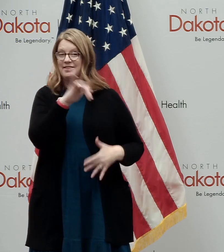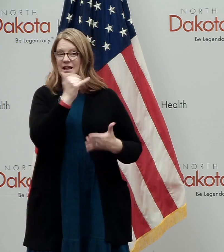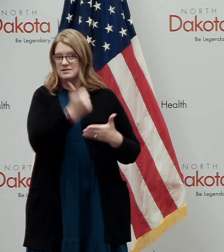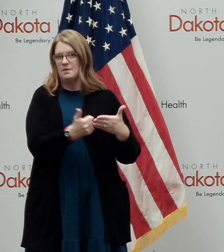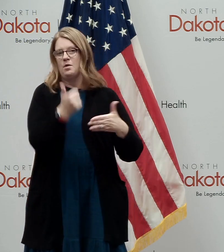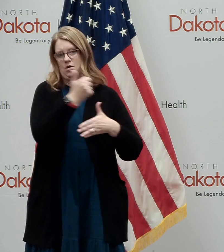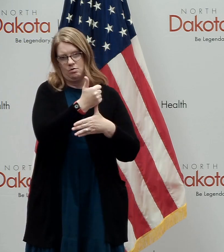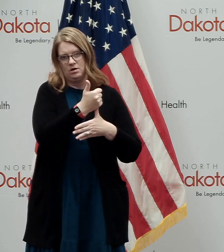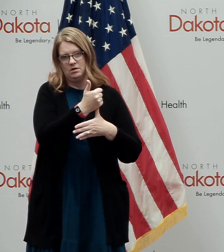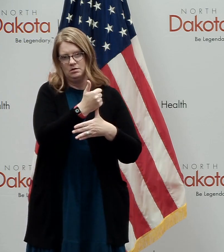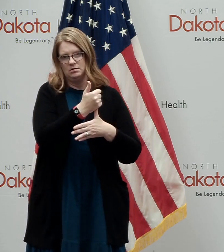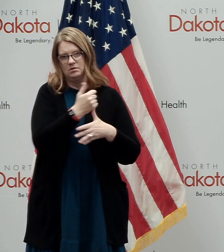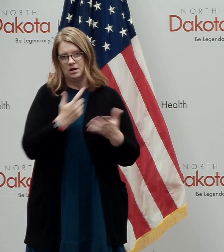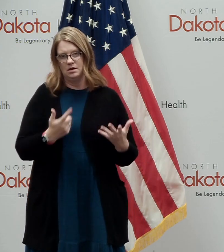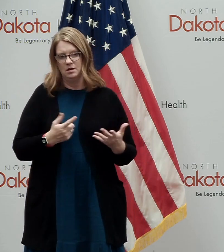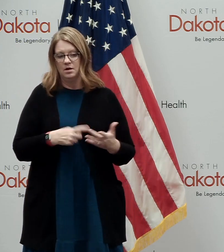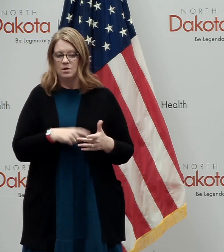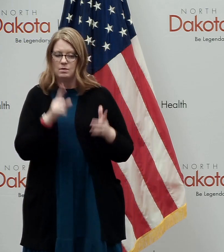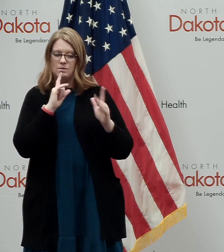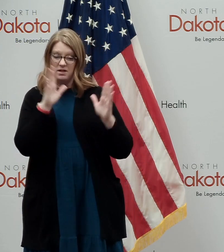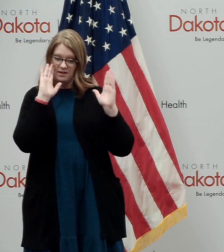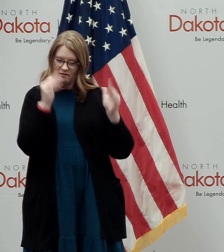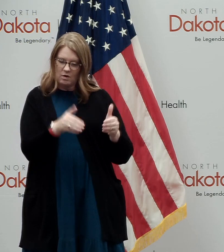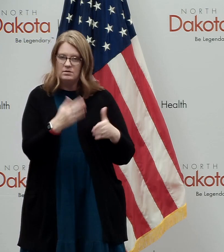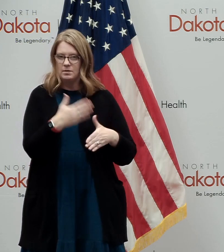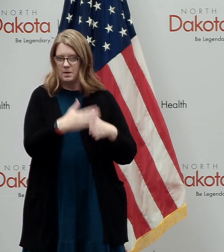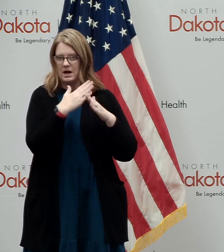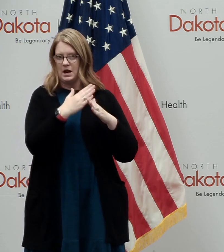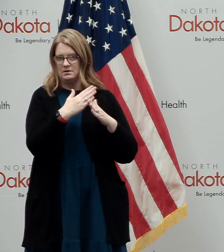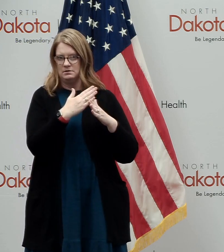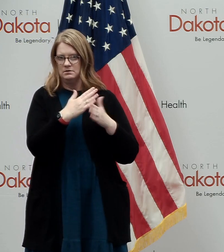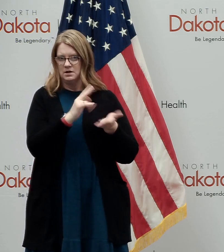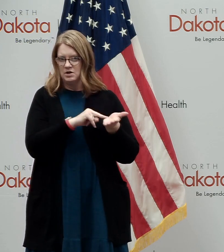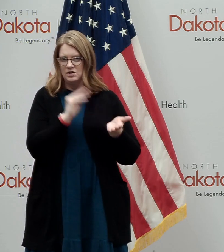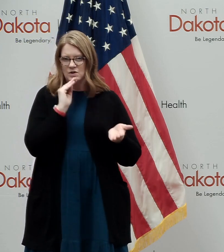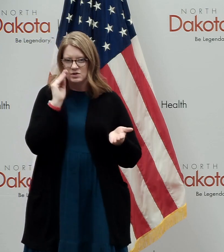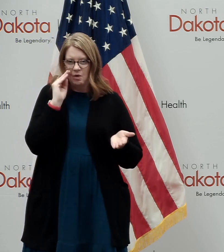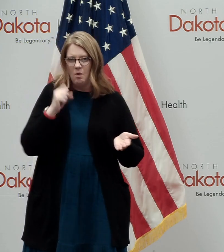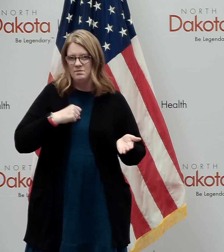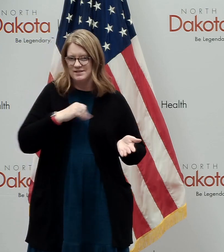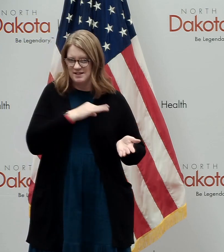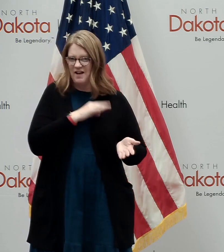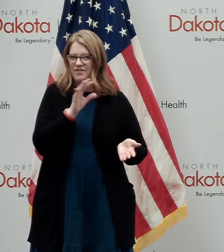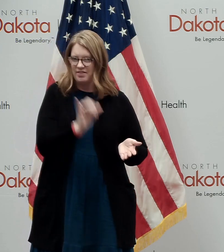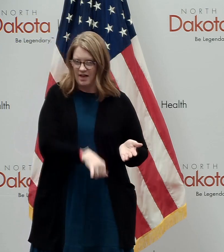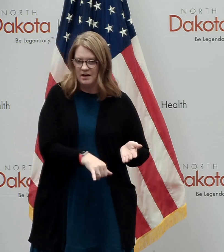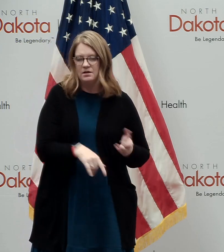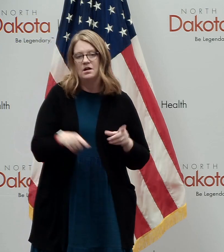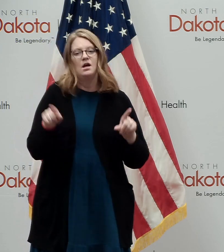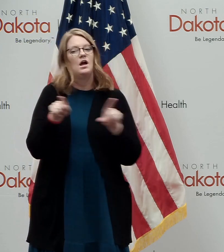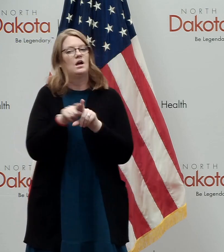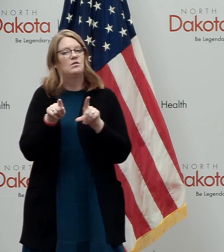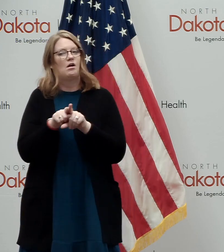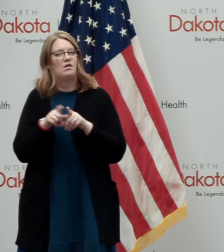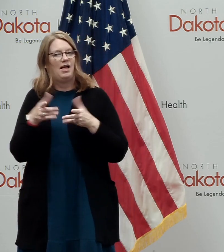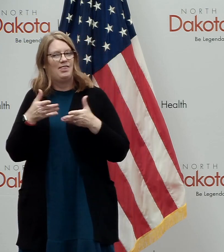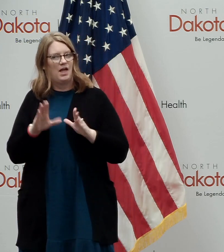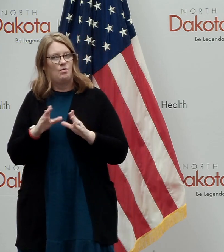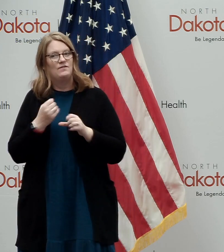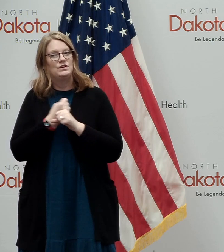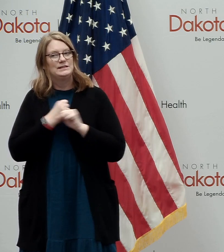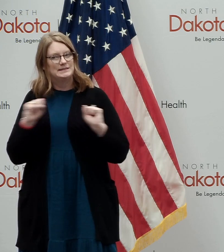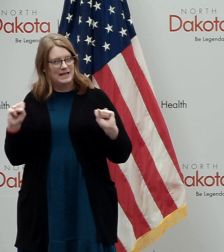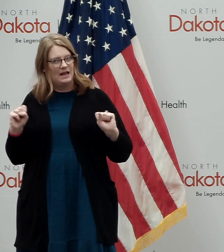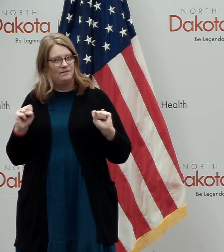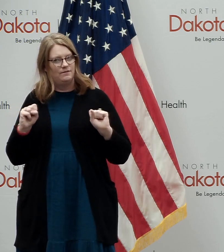we're going to continue to double down on everything we're doing to protect long-term care residents and staff, while allowing for safe, responsible